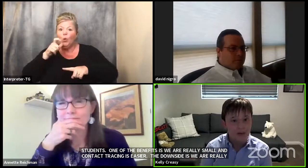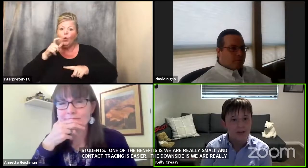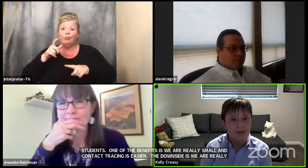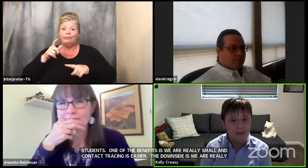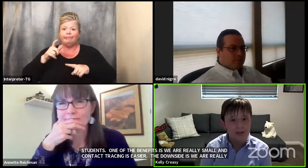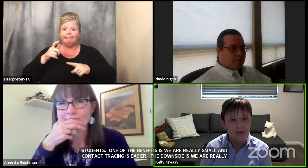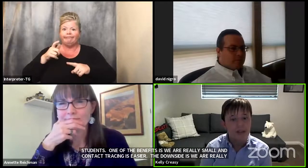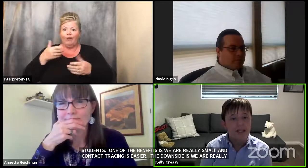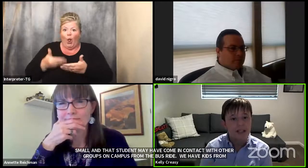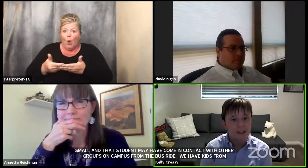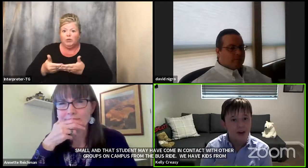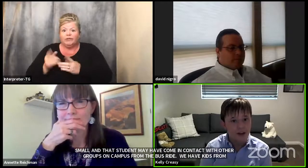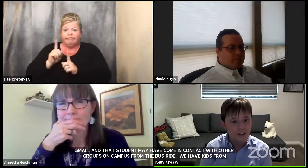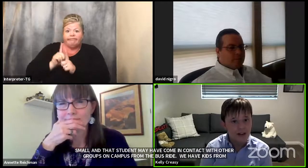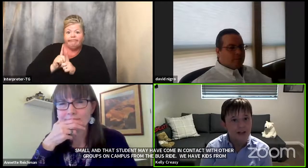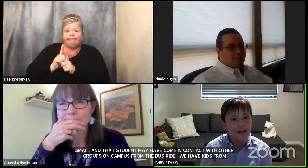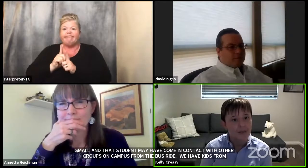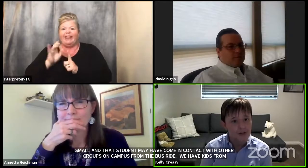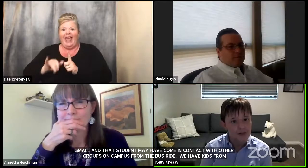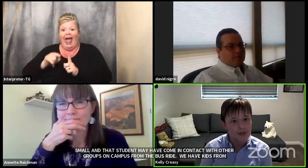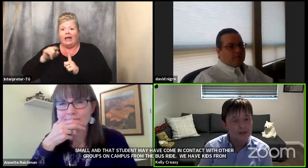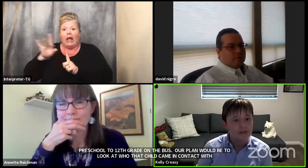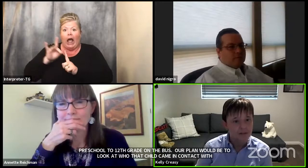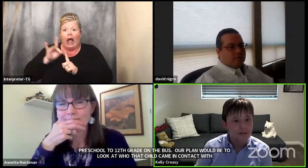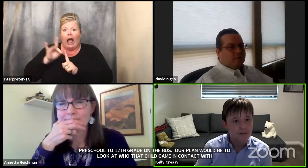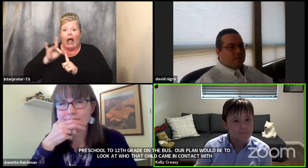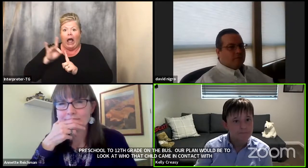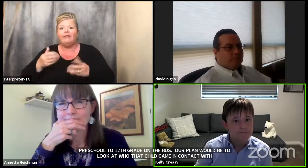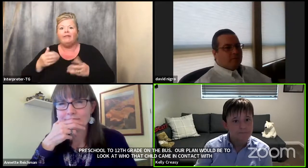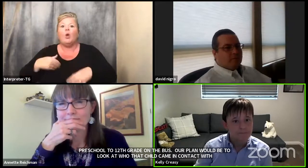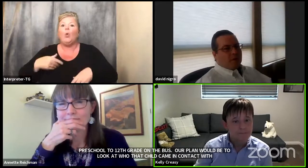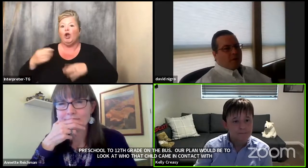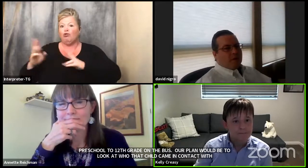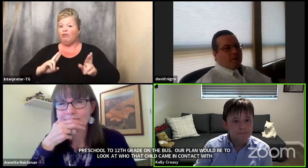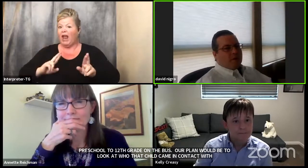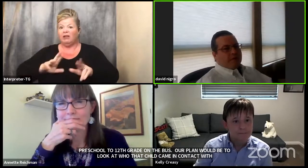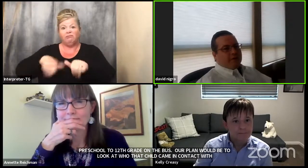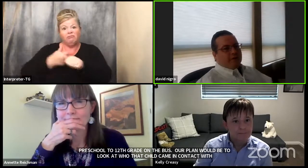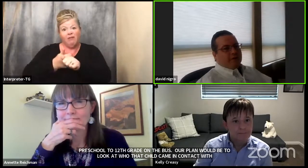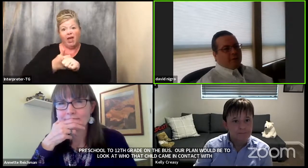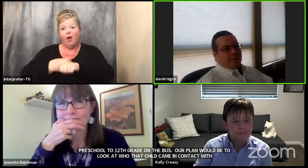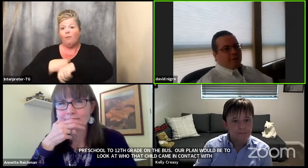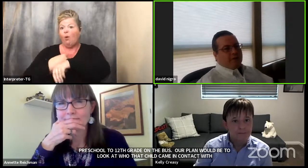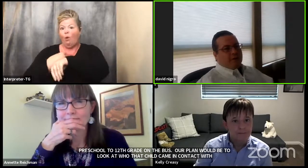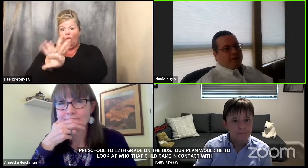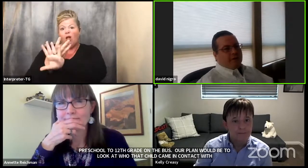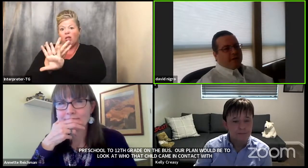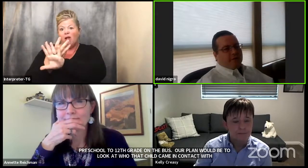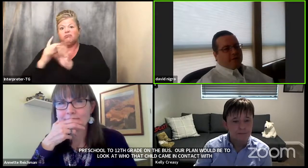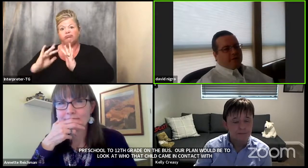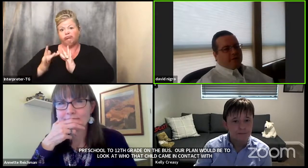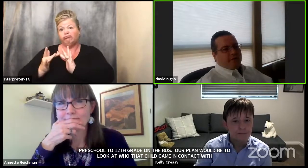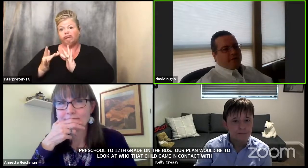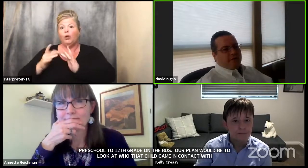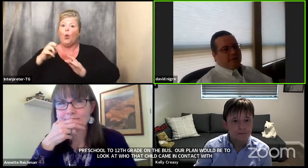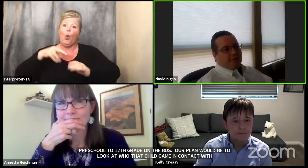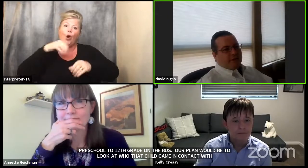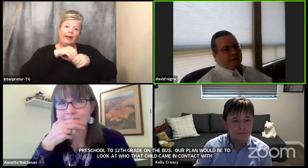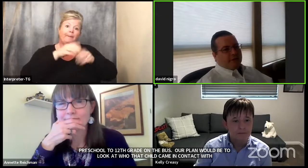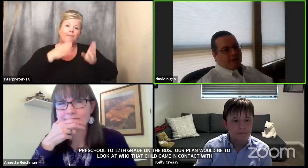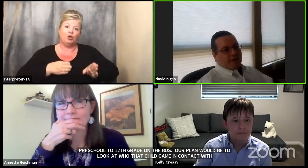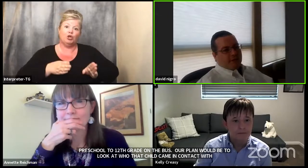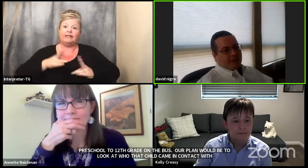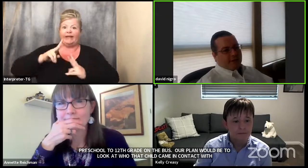we're prepared to do either online or in person. Okay, so what I'm hearing then is that if there